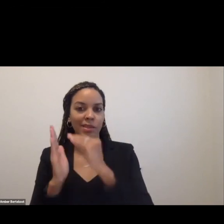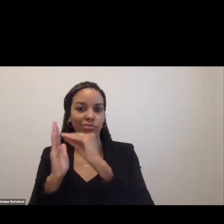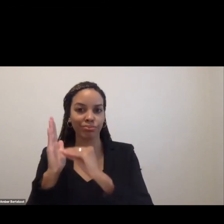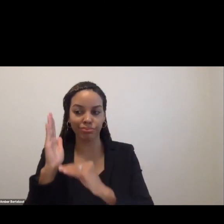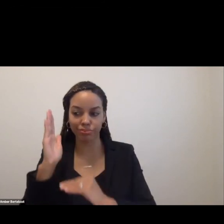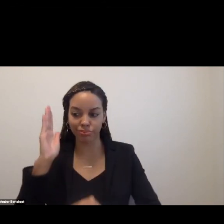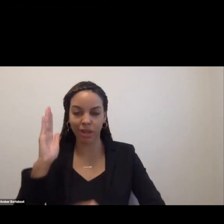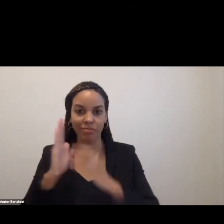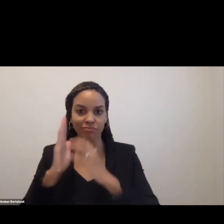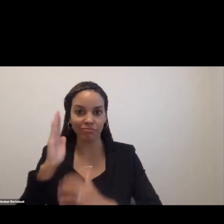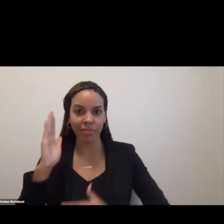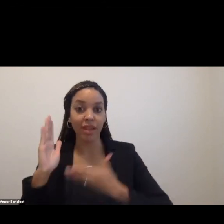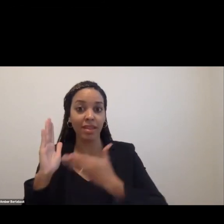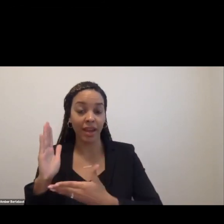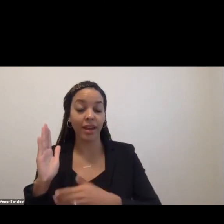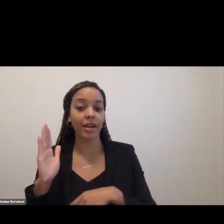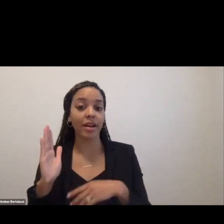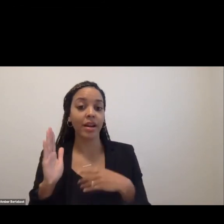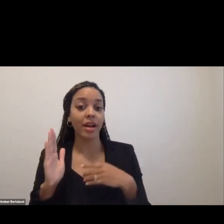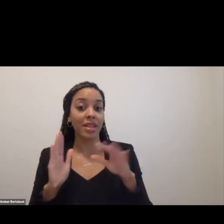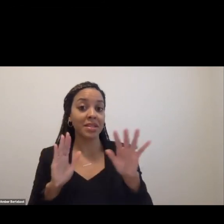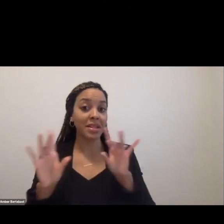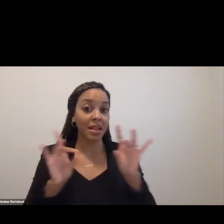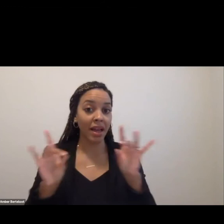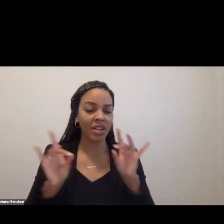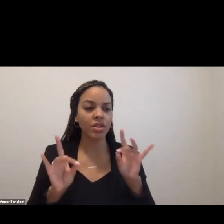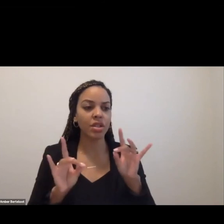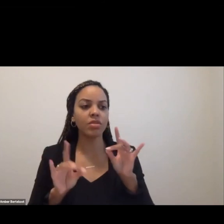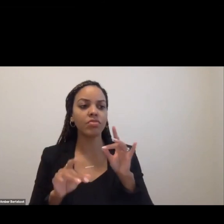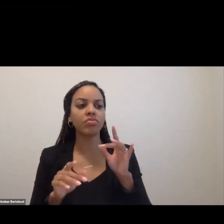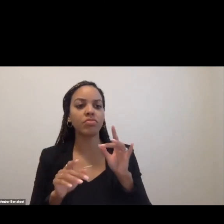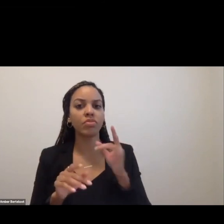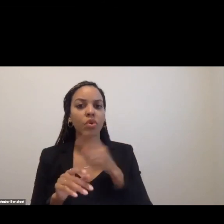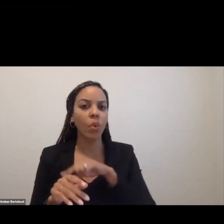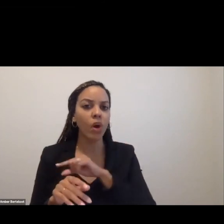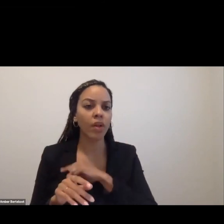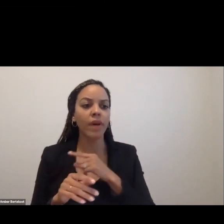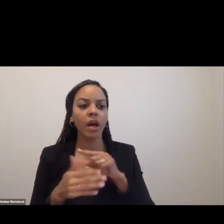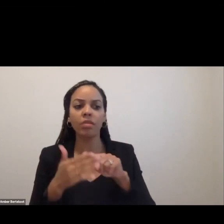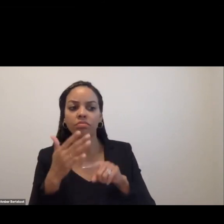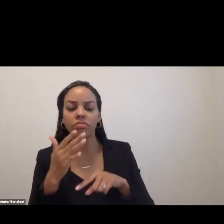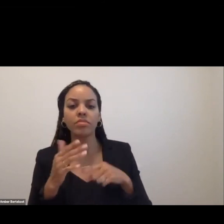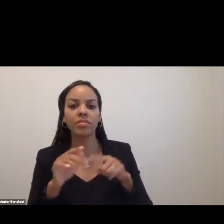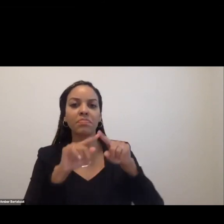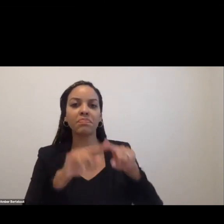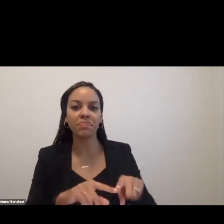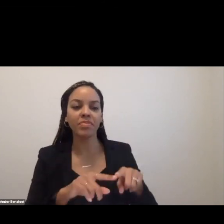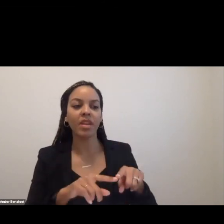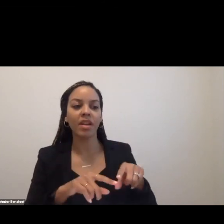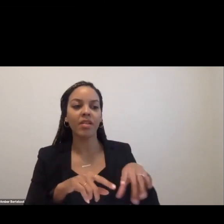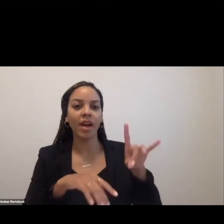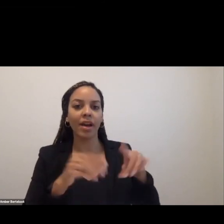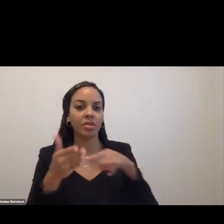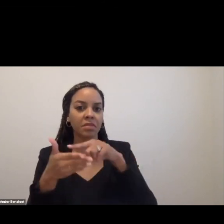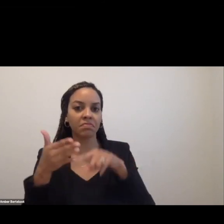guide. The selection criteria were based on the founding texts of a range of